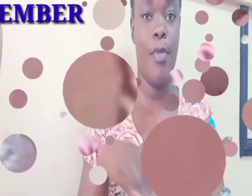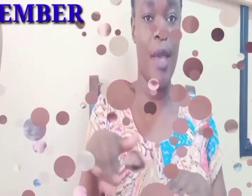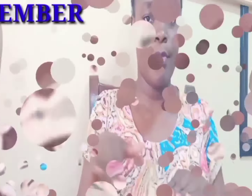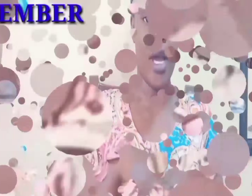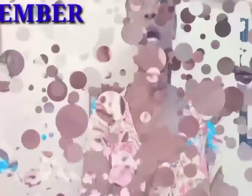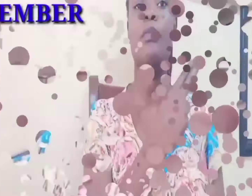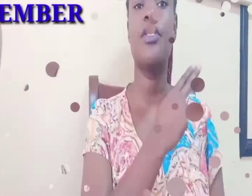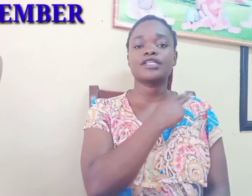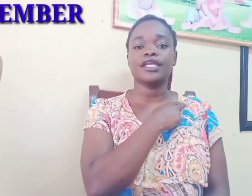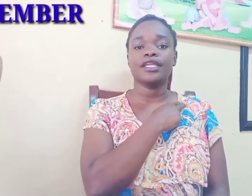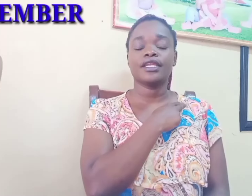member. Captain,